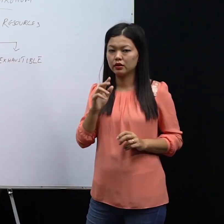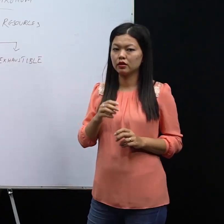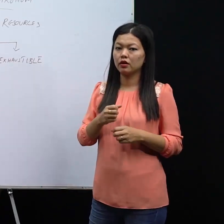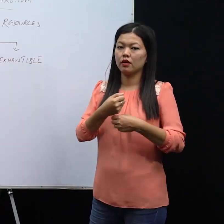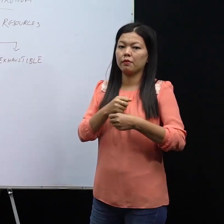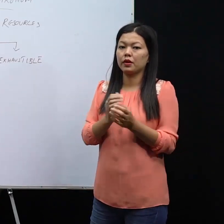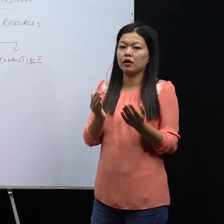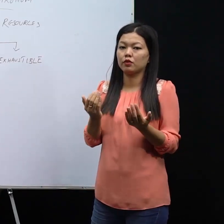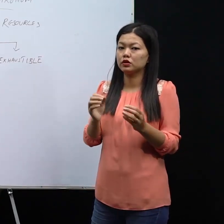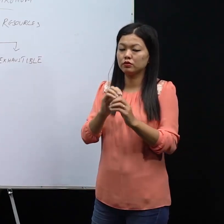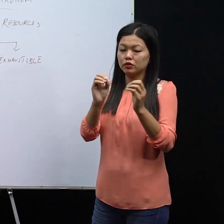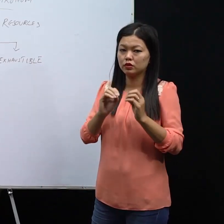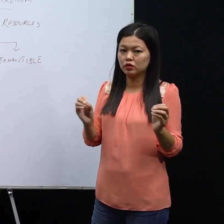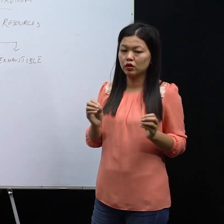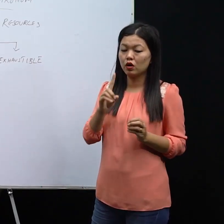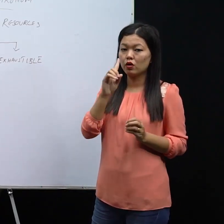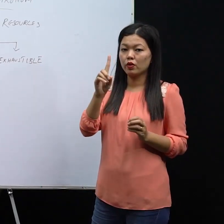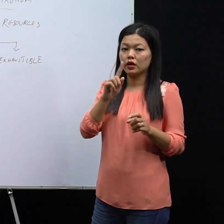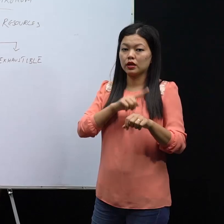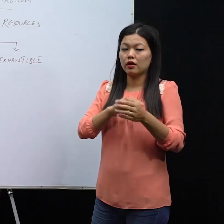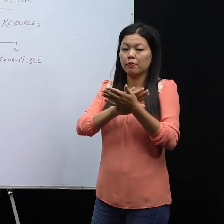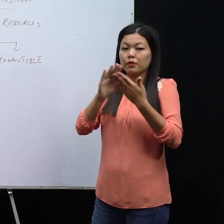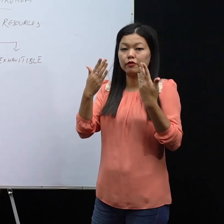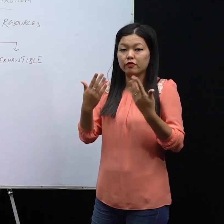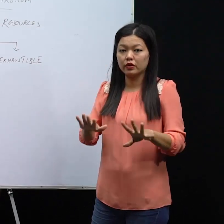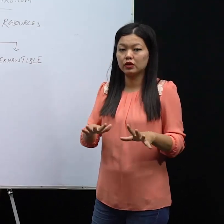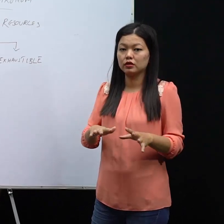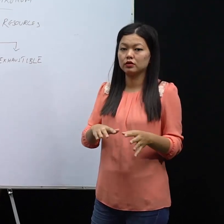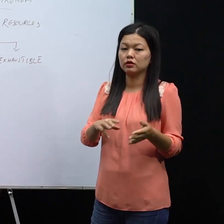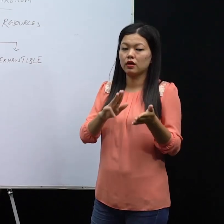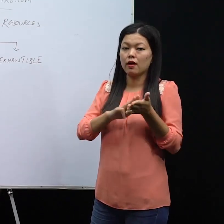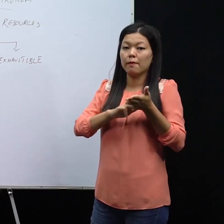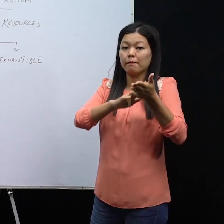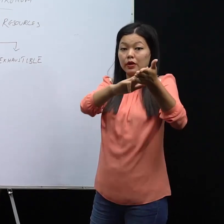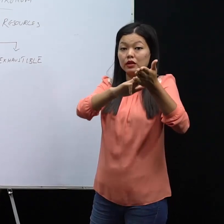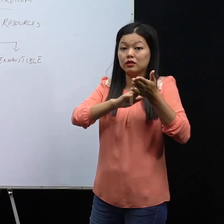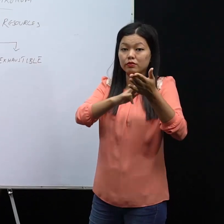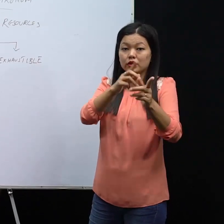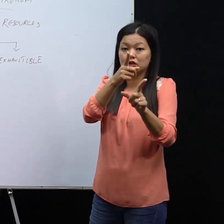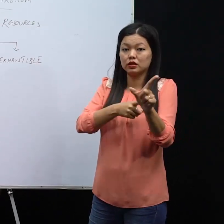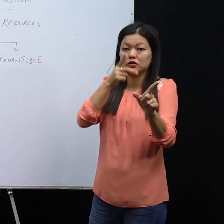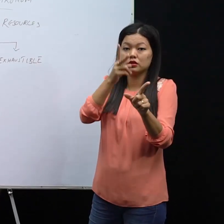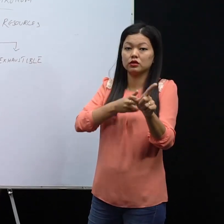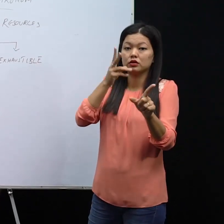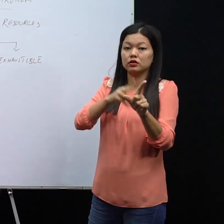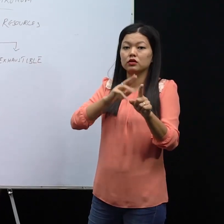Clear? So example like, let's say, fossil fuels. Fossil fuels.